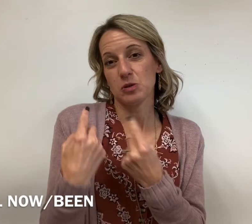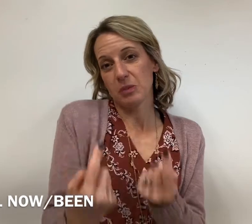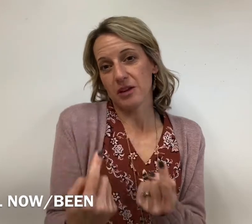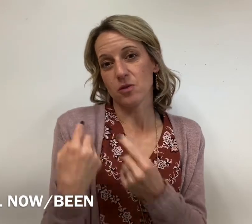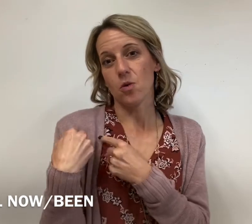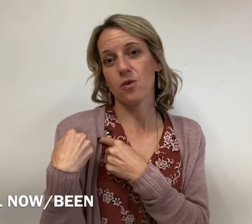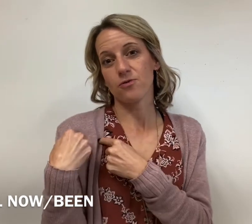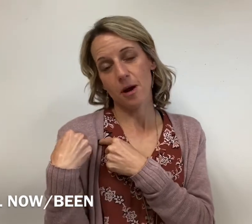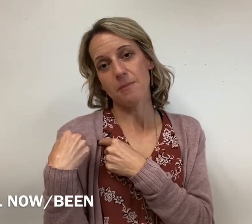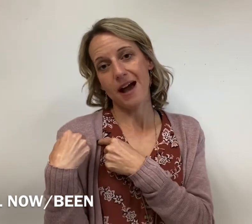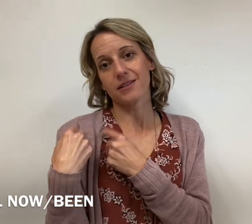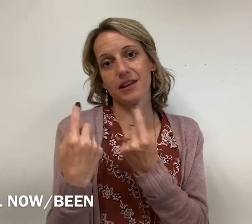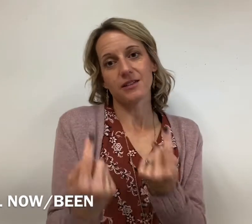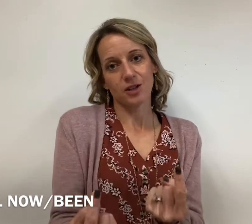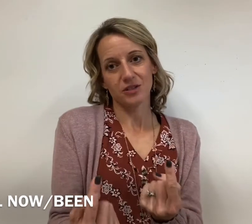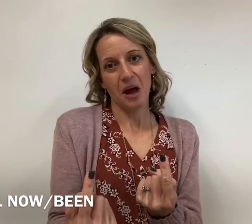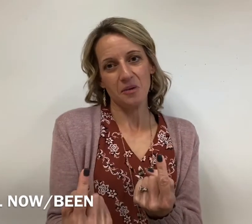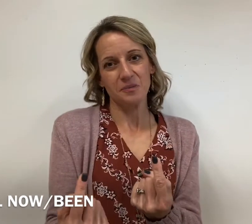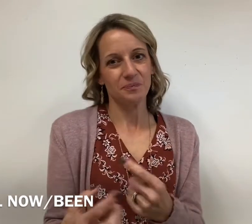been, or from back then till now.